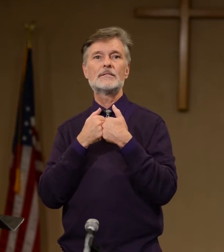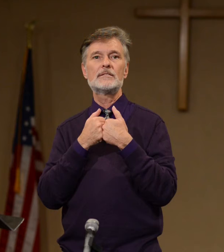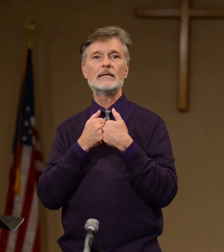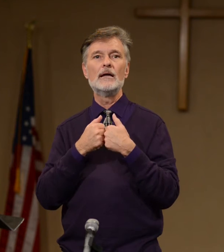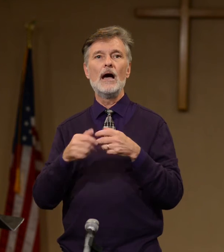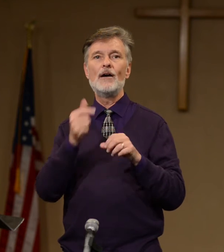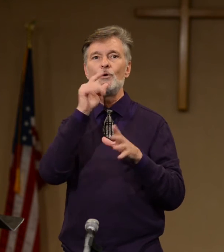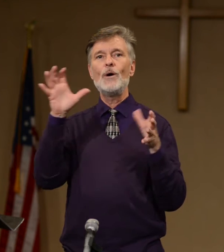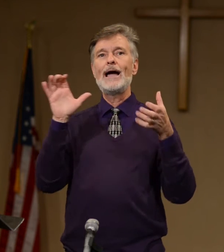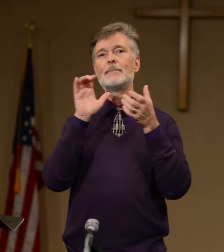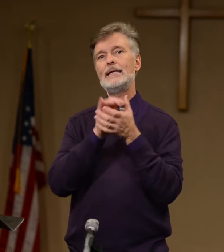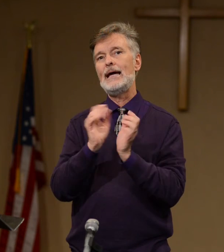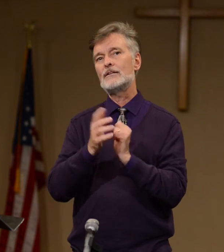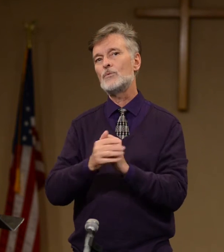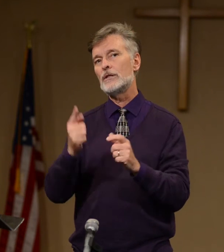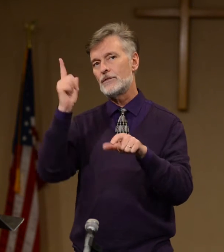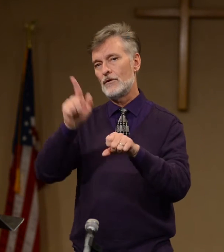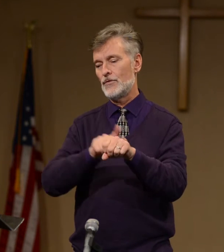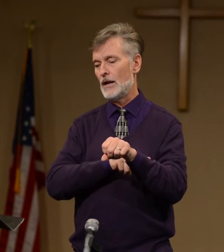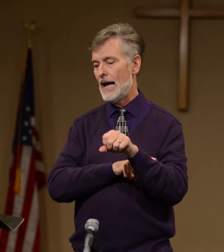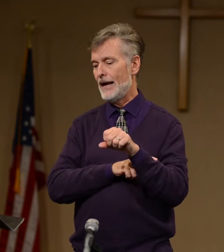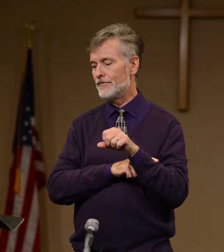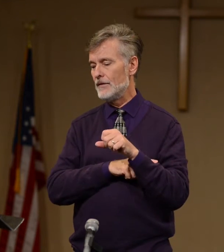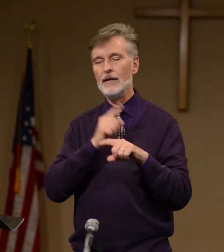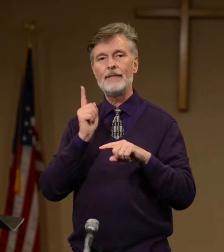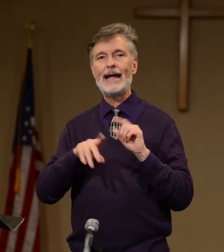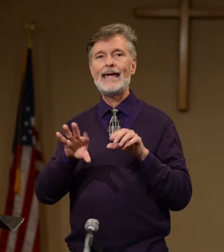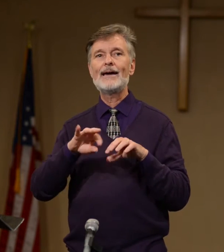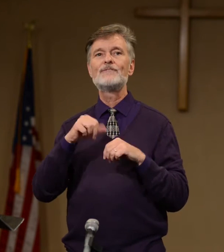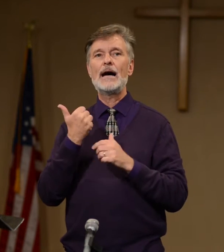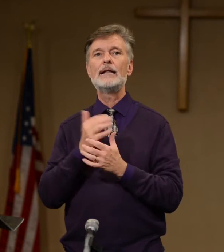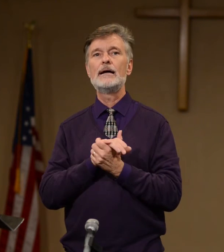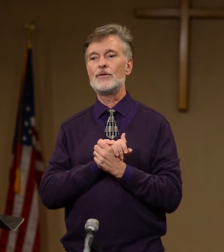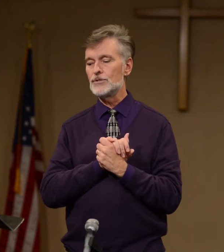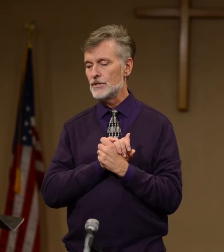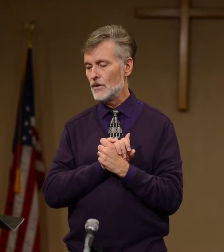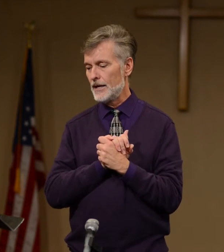intimacy of who I'm connected with for life that I can't find in others. Okay?